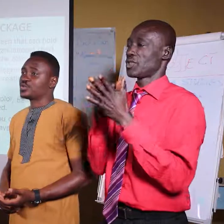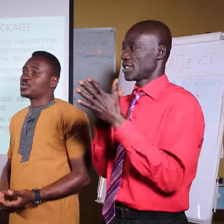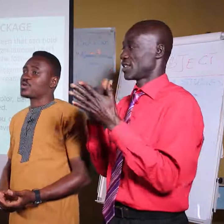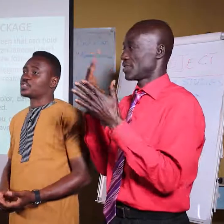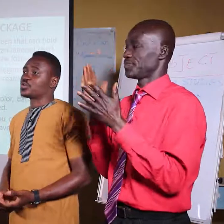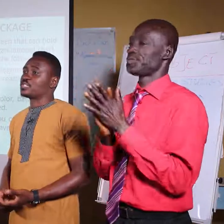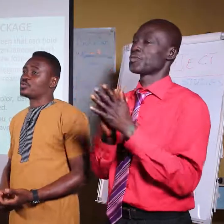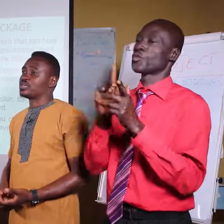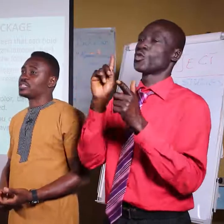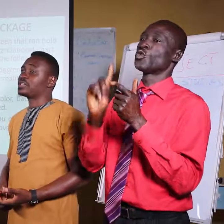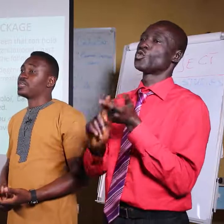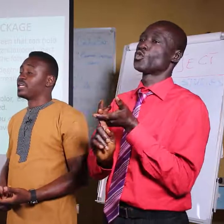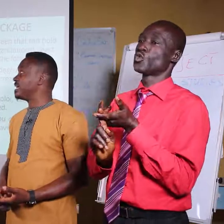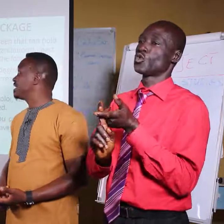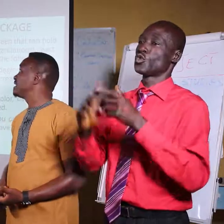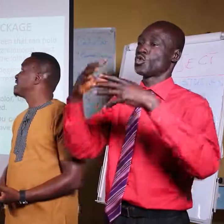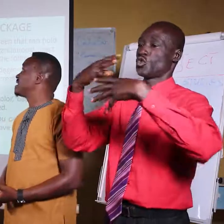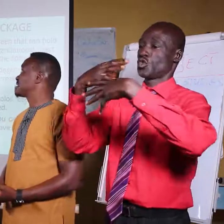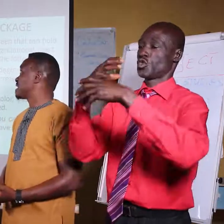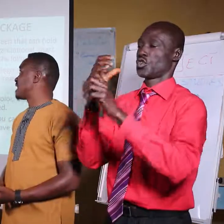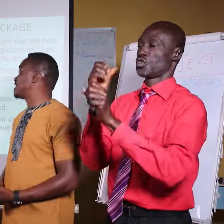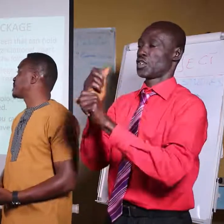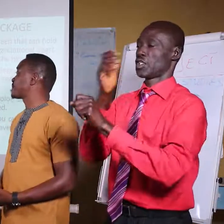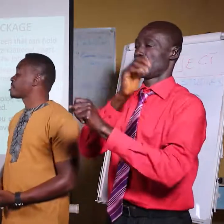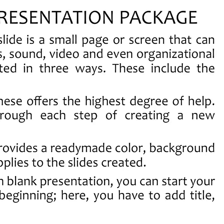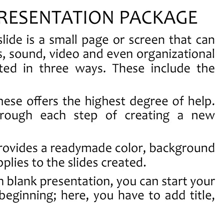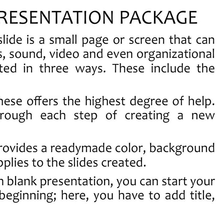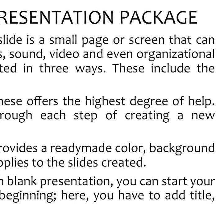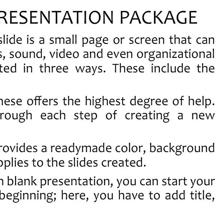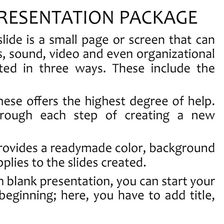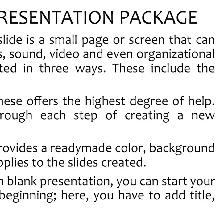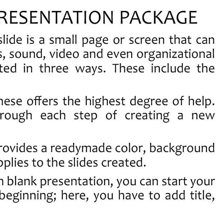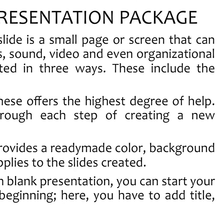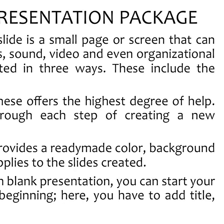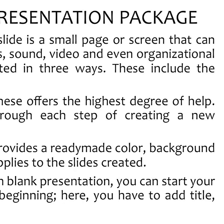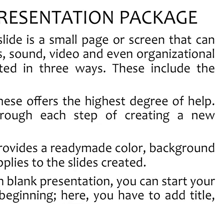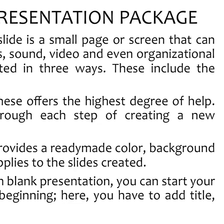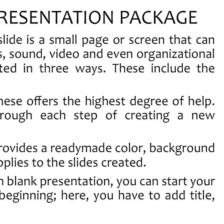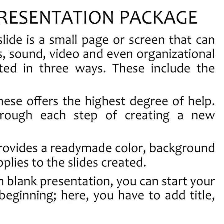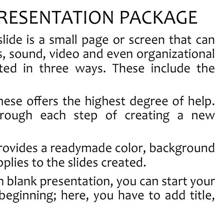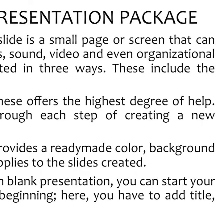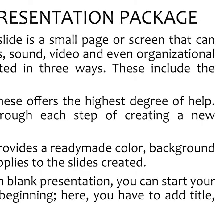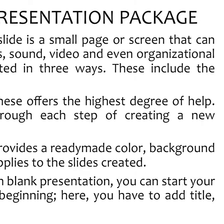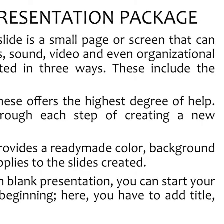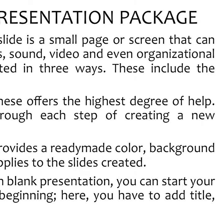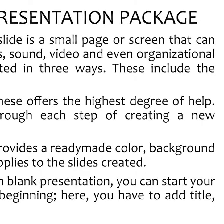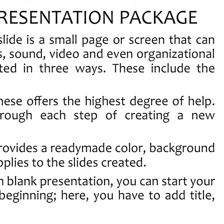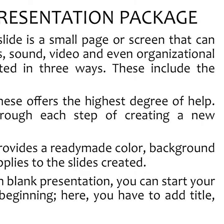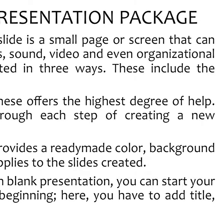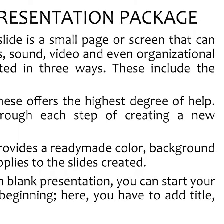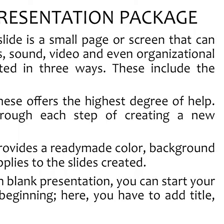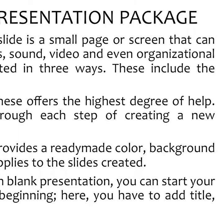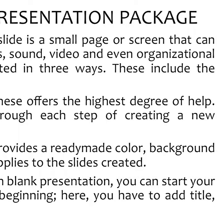package to actually what? Create a slide. But first of all, we need to know what a slide is.